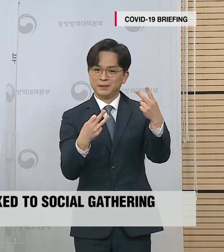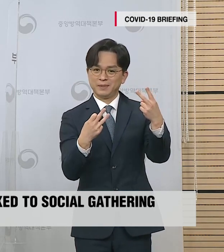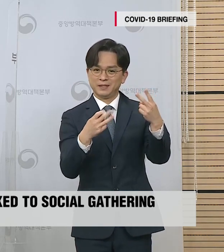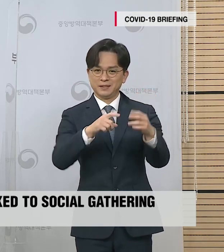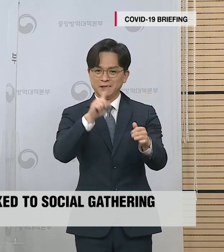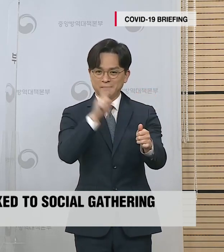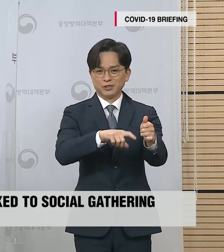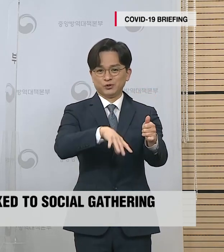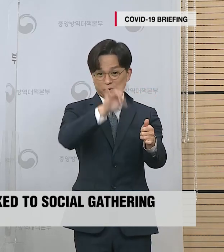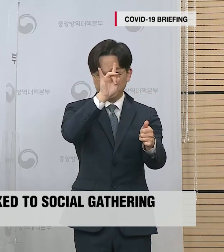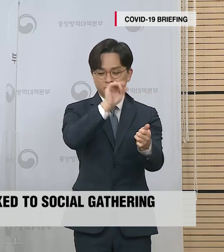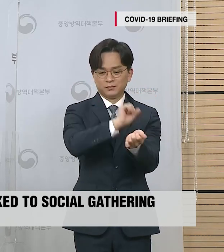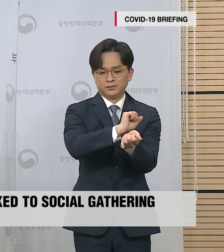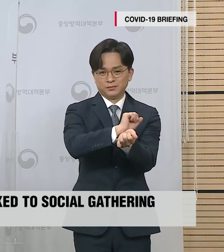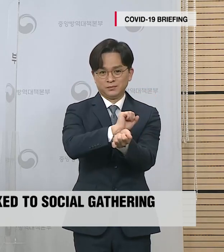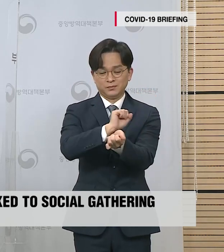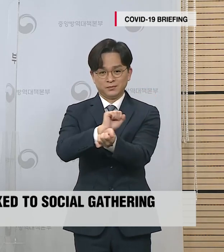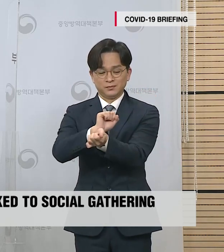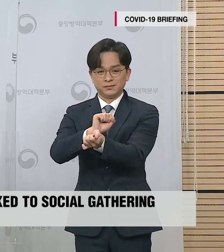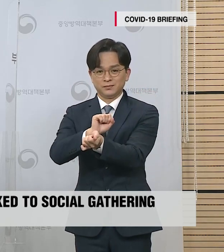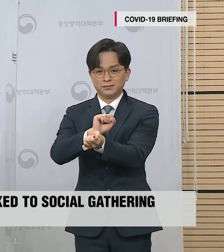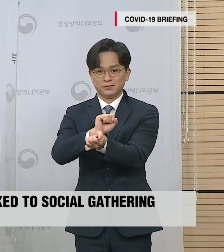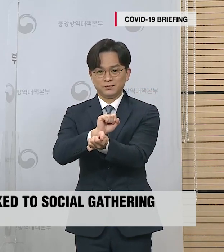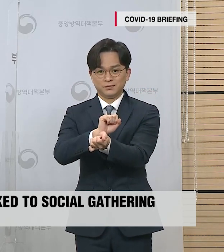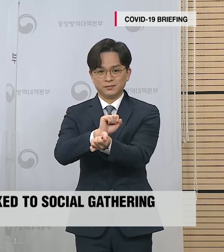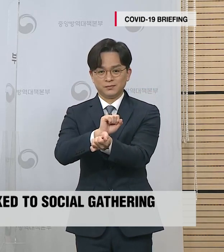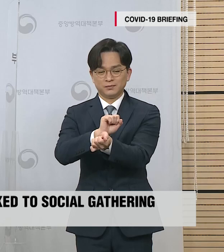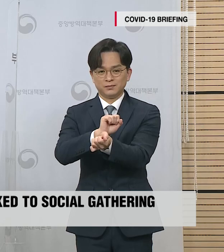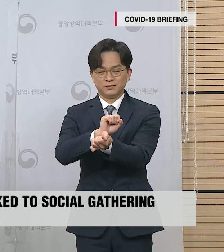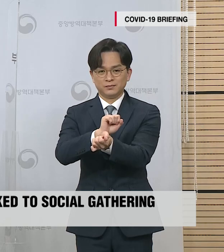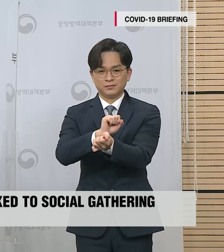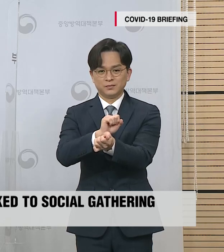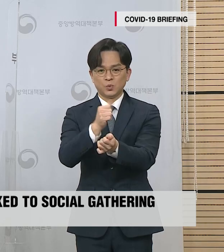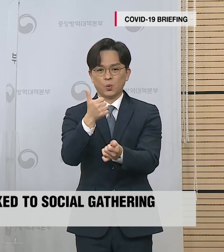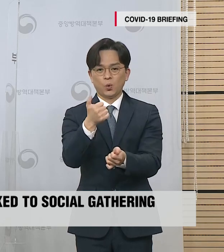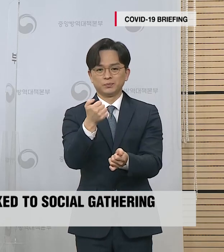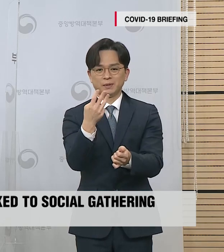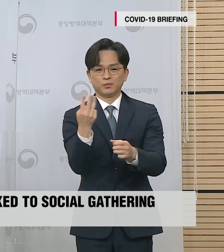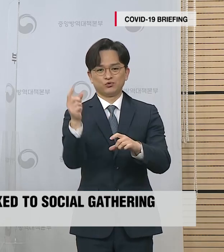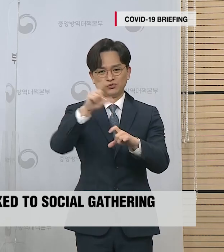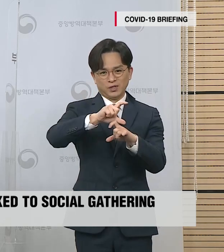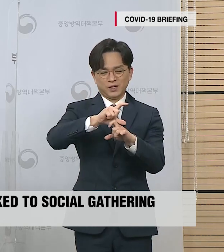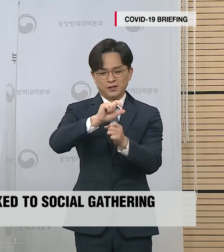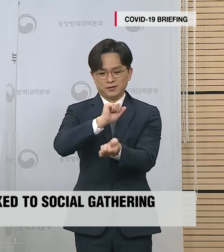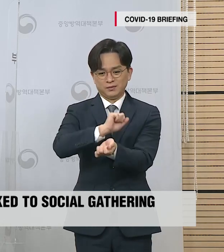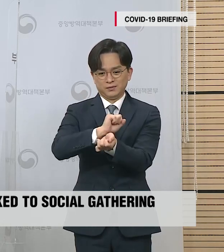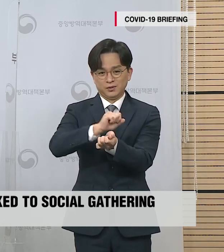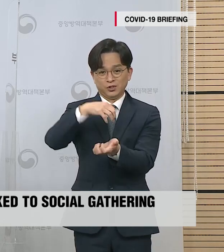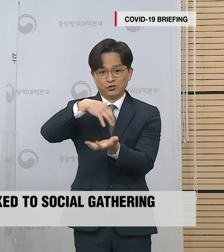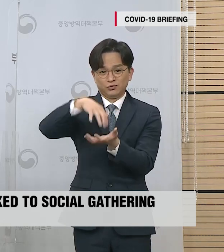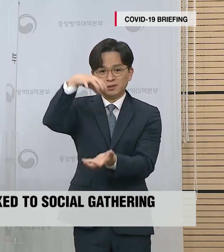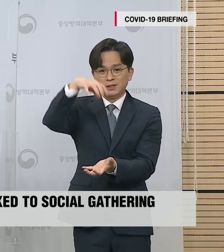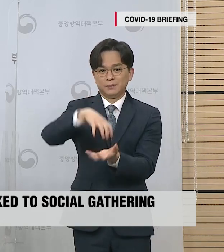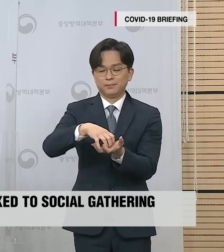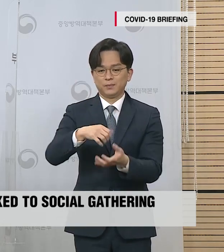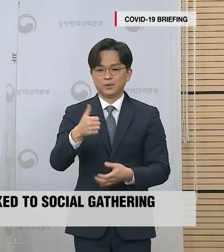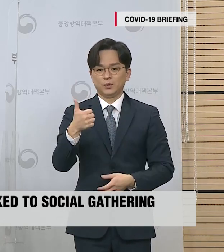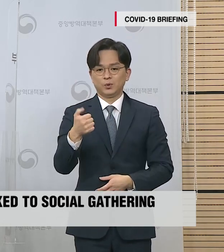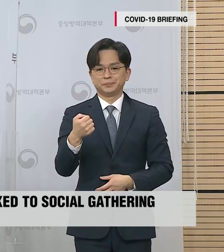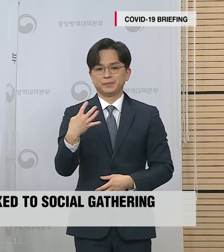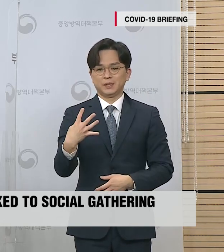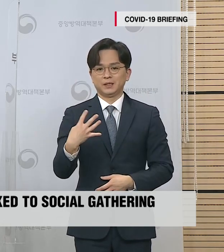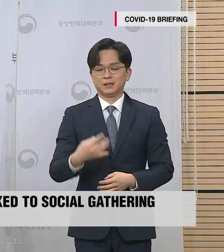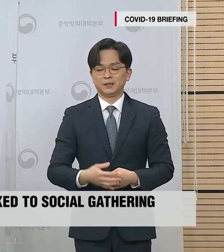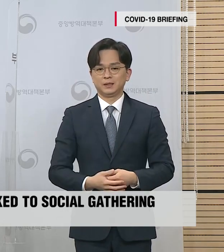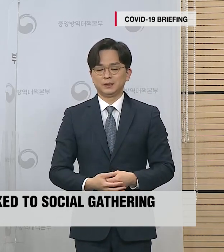company, we identified the first case on the 13th of February, and a total of 53 additional patients have been